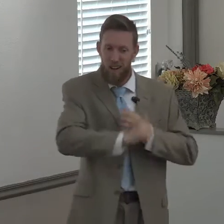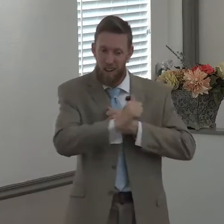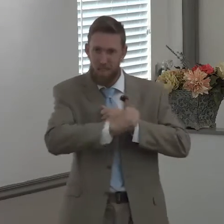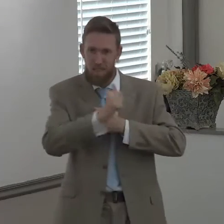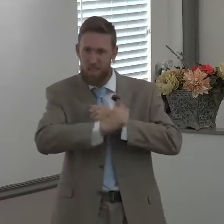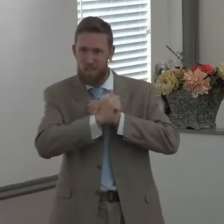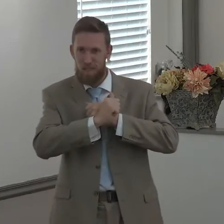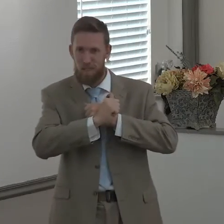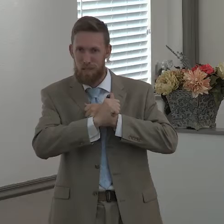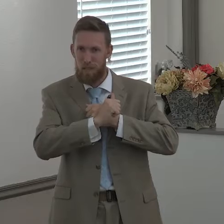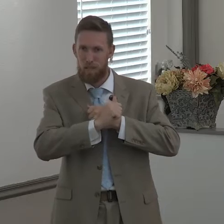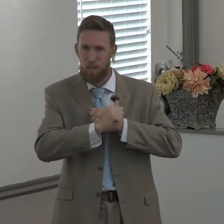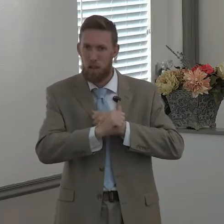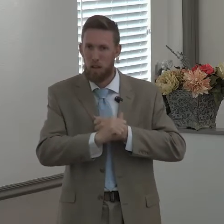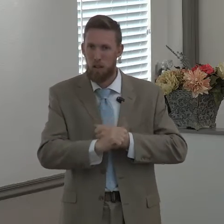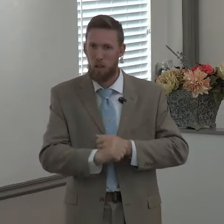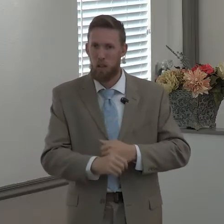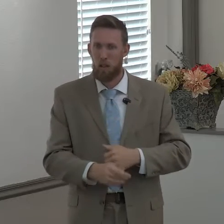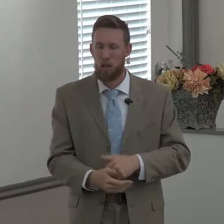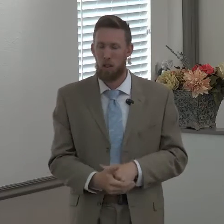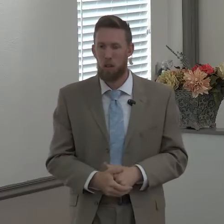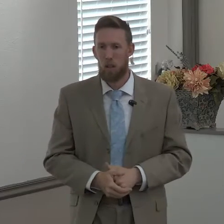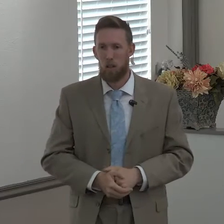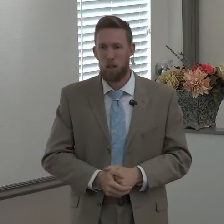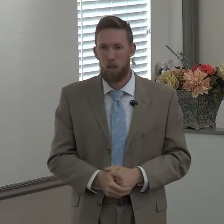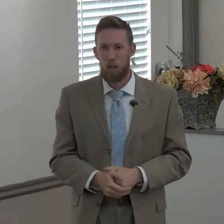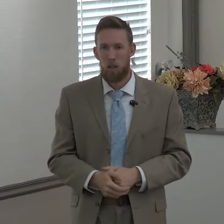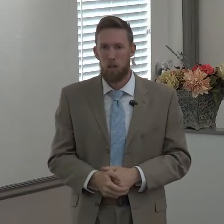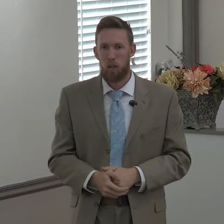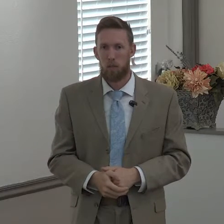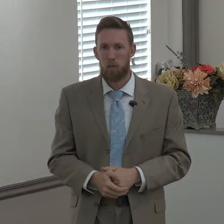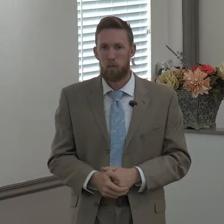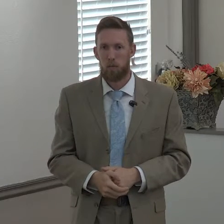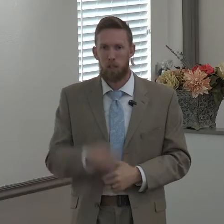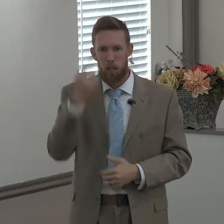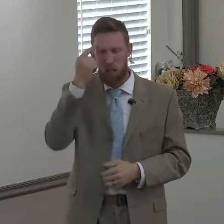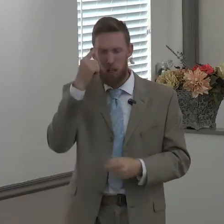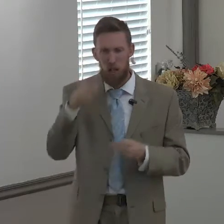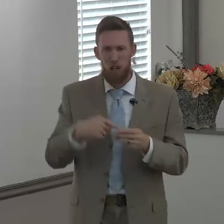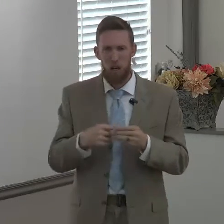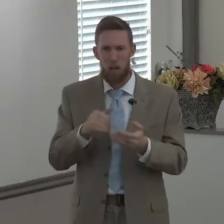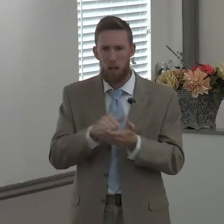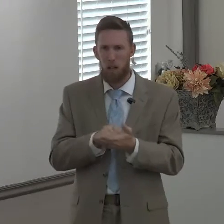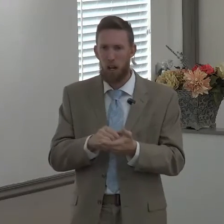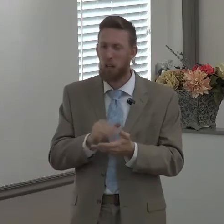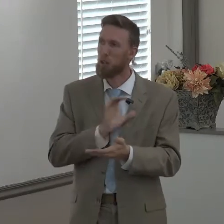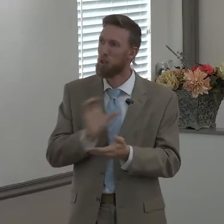How easy is it to love somebody that attacks you?